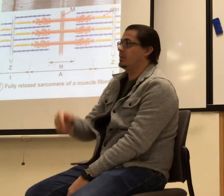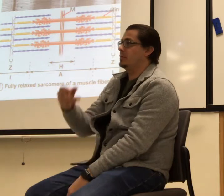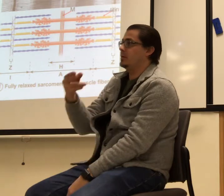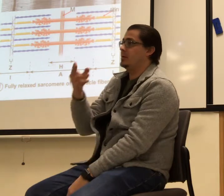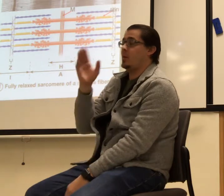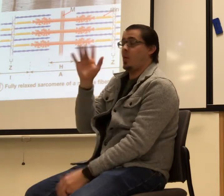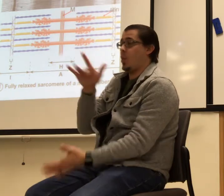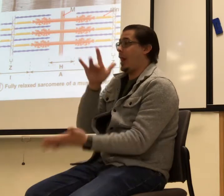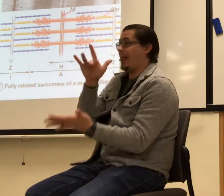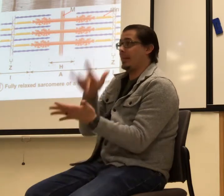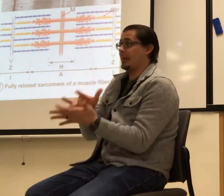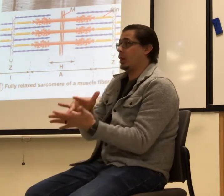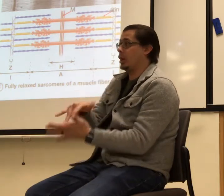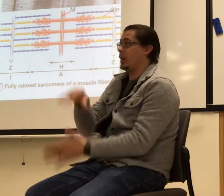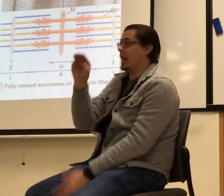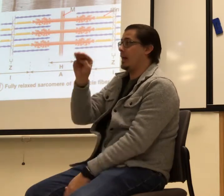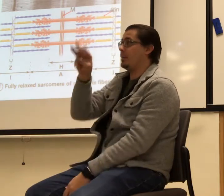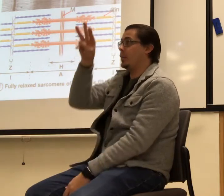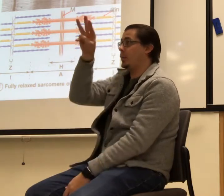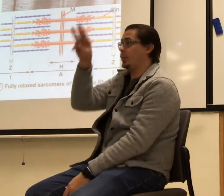Right in the middle.